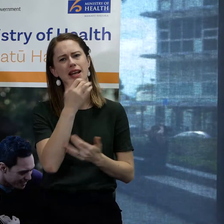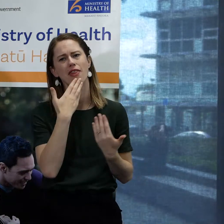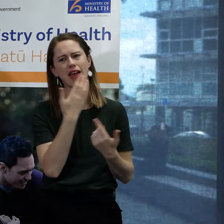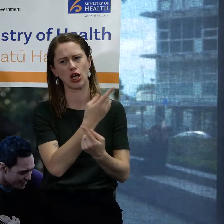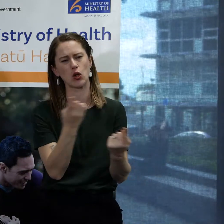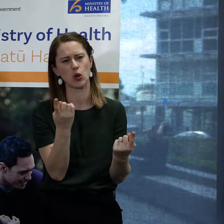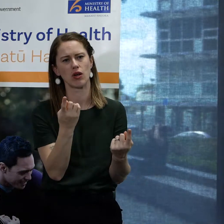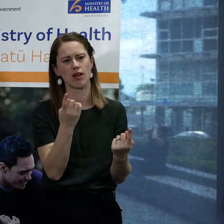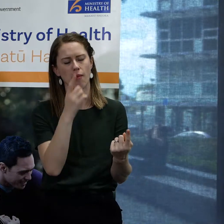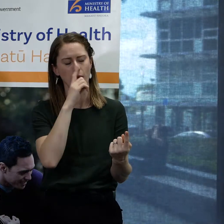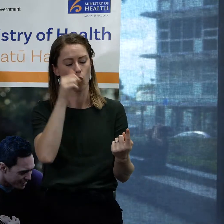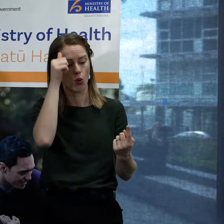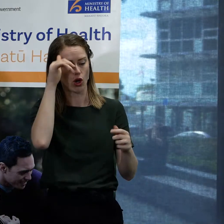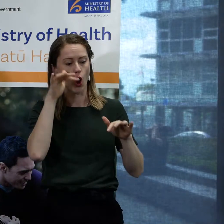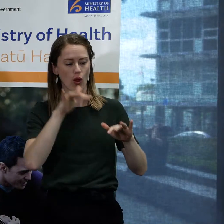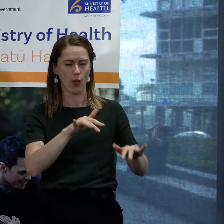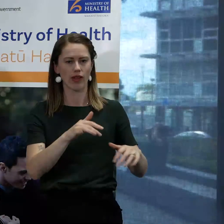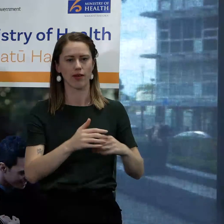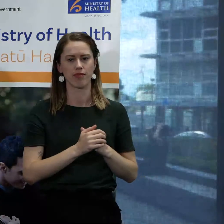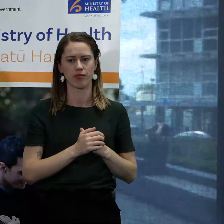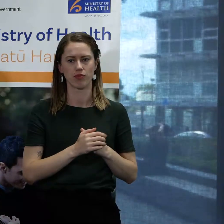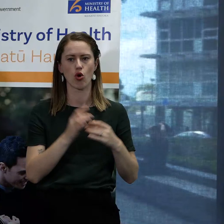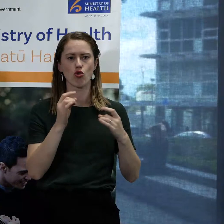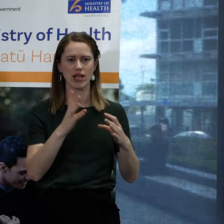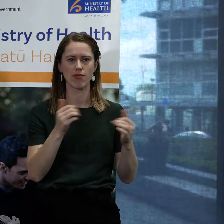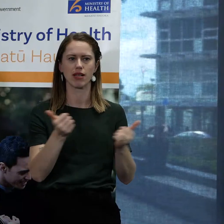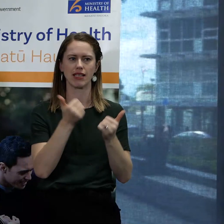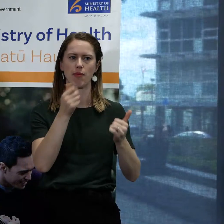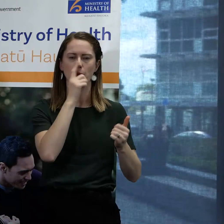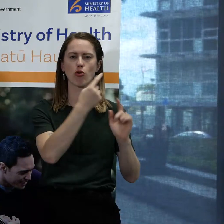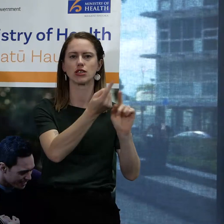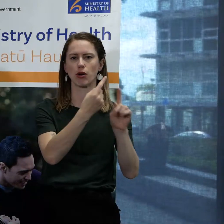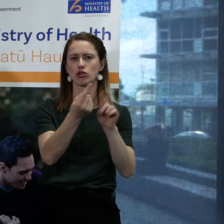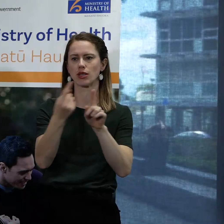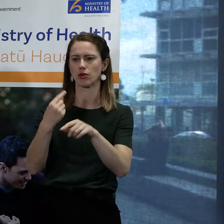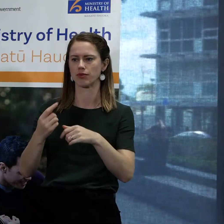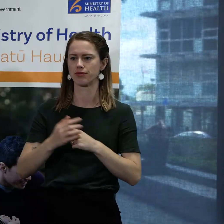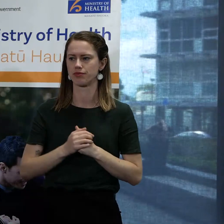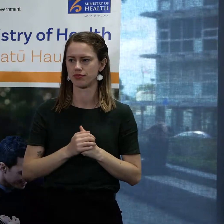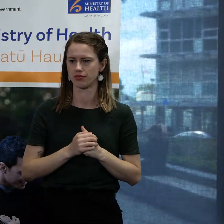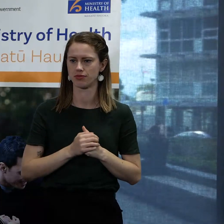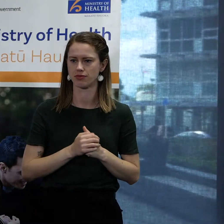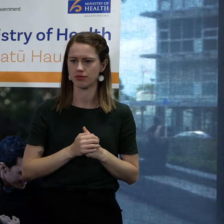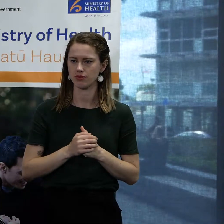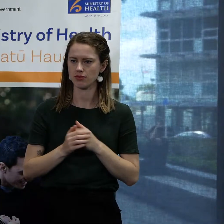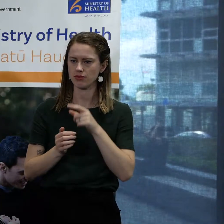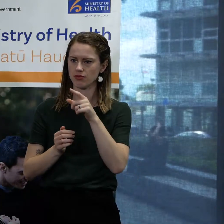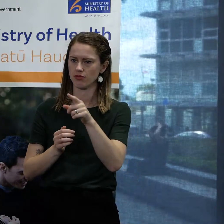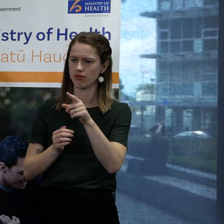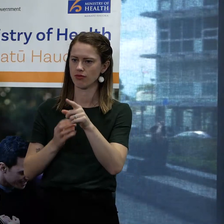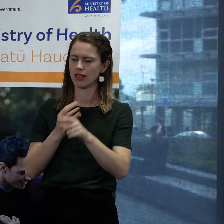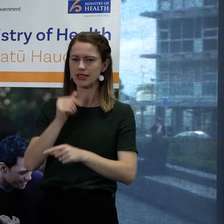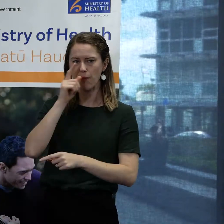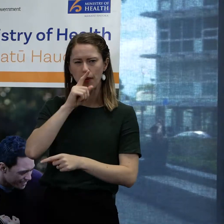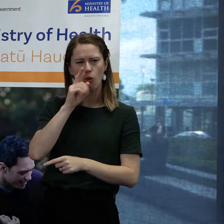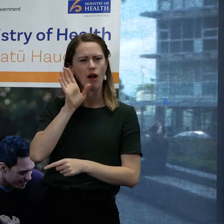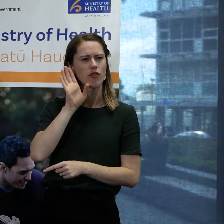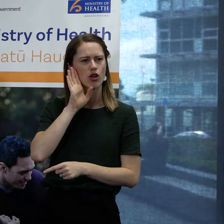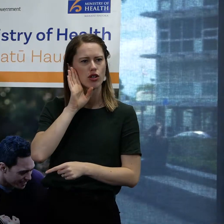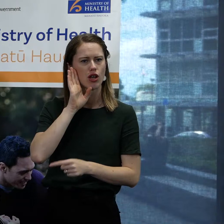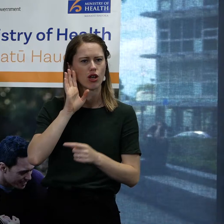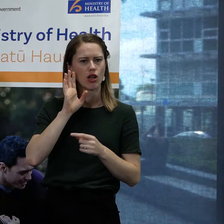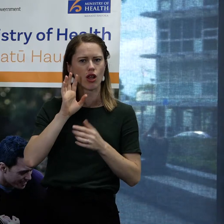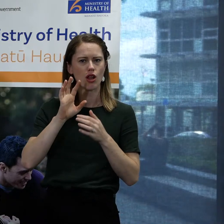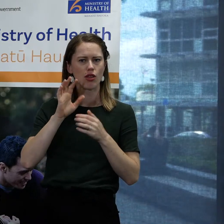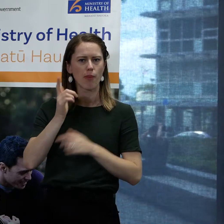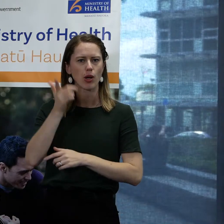sure have let people know. And we're already seeing a good response in the number of people who are going for testing. What about how some people, I heard the owner saying,